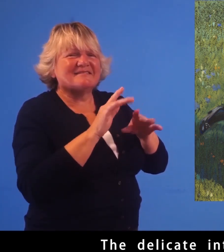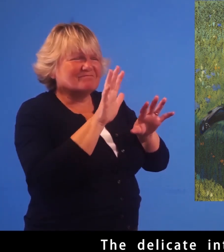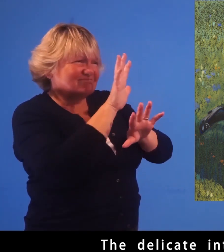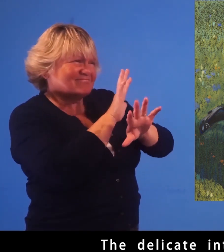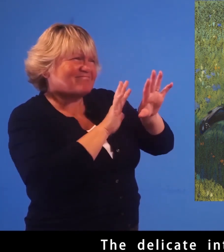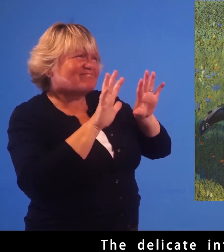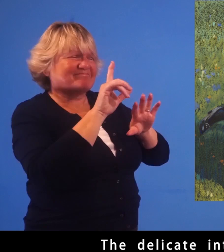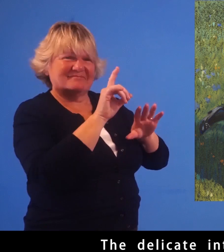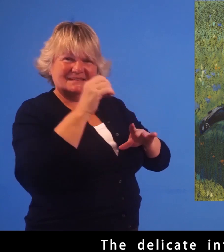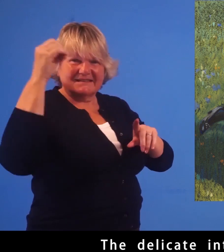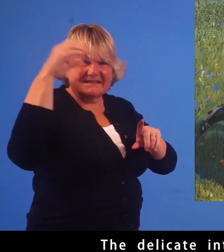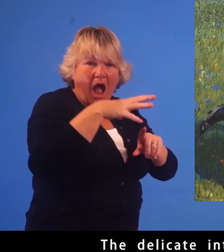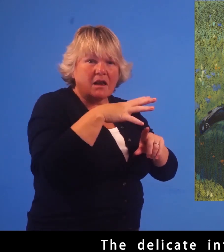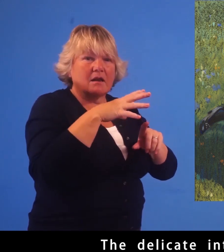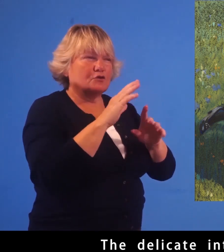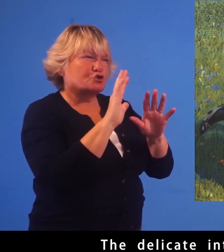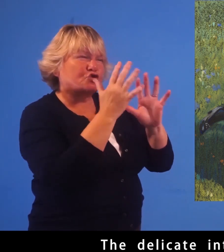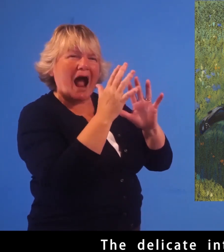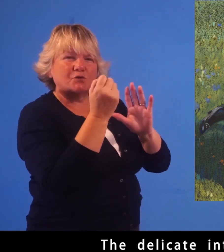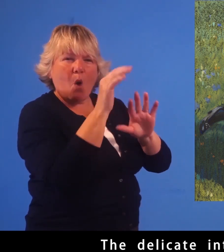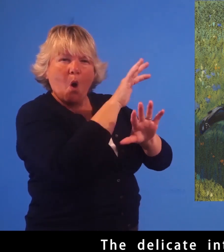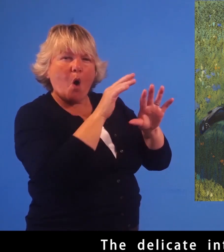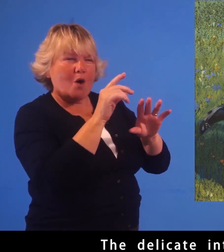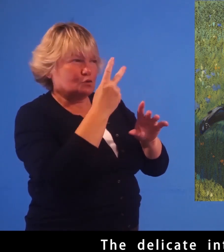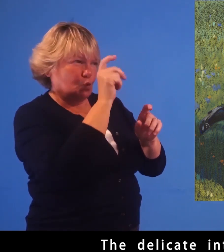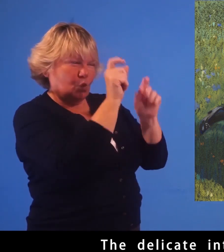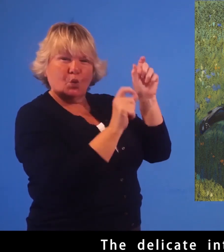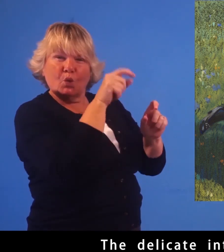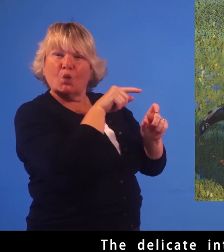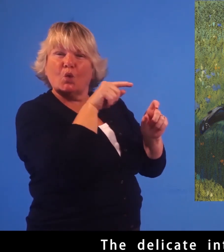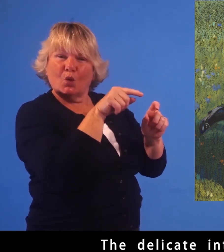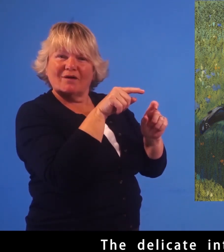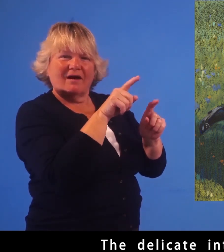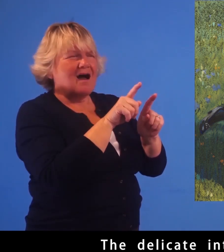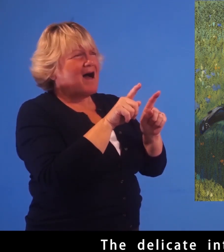The delicate interplay of sunlight and shadow across the 2 figures